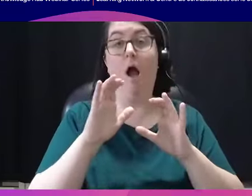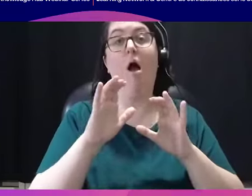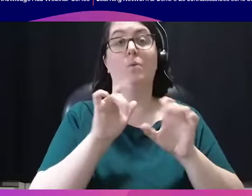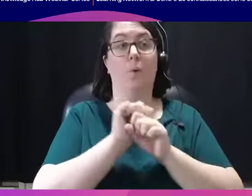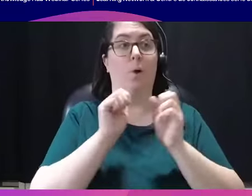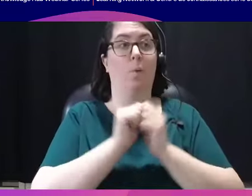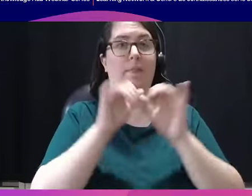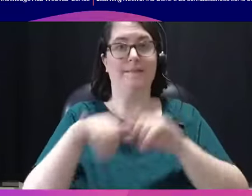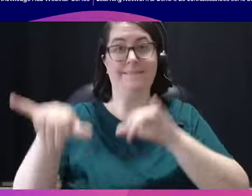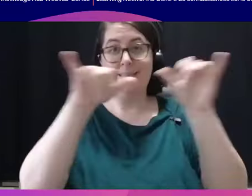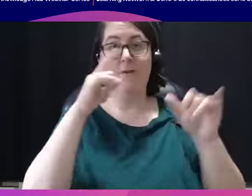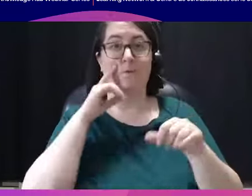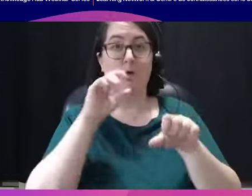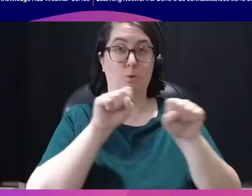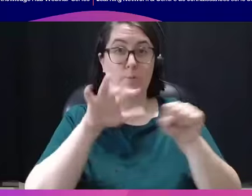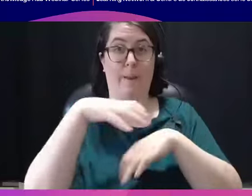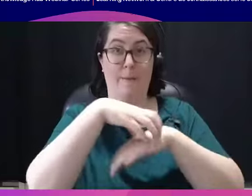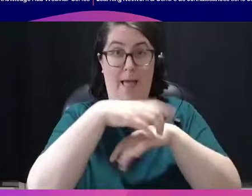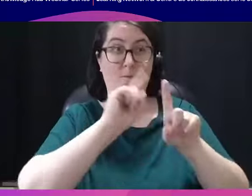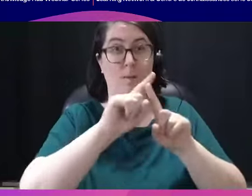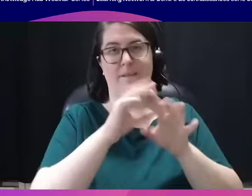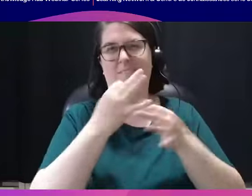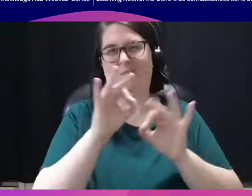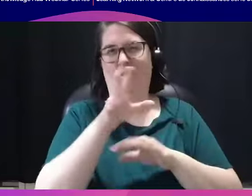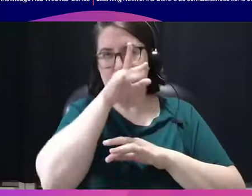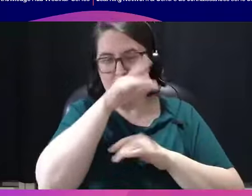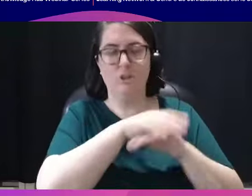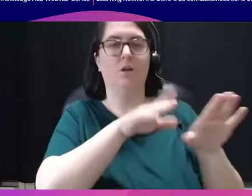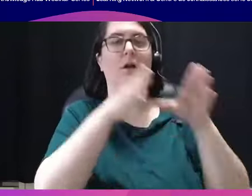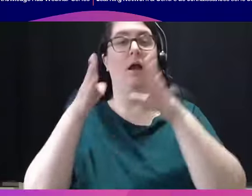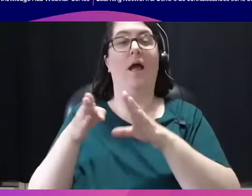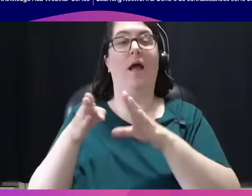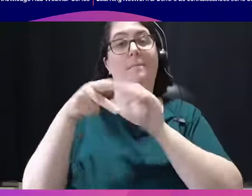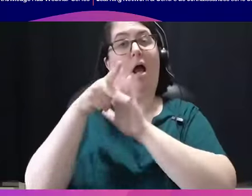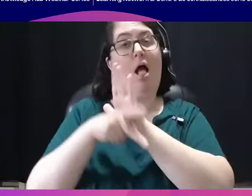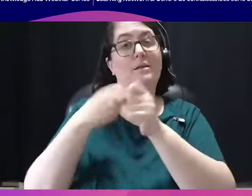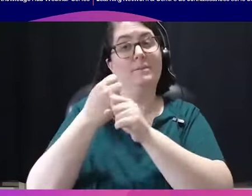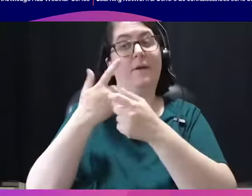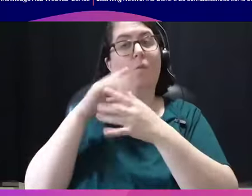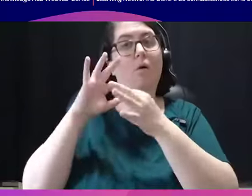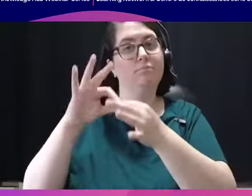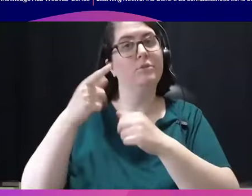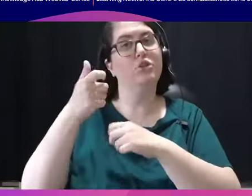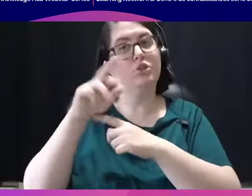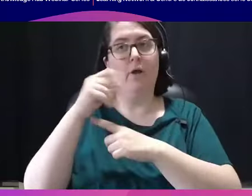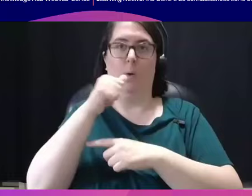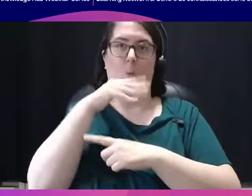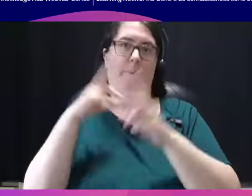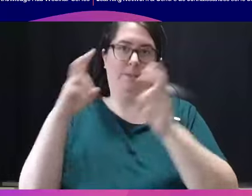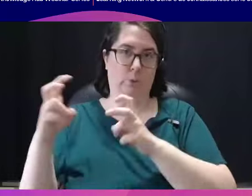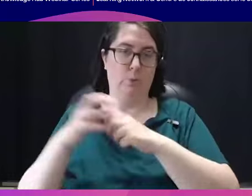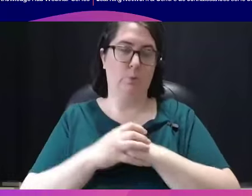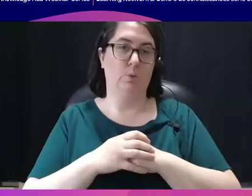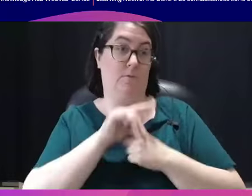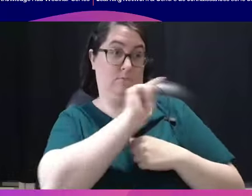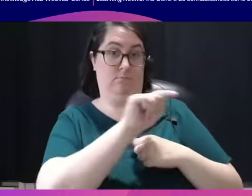establishing standards for social media platforms and free speech, and policymakers related to women and gender issues. And so for them,